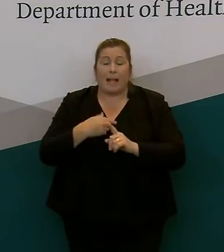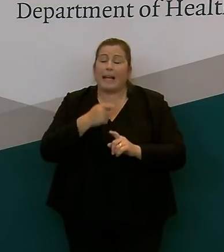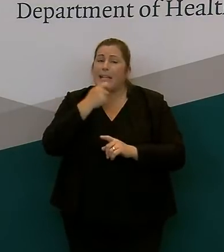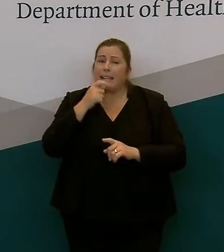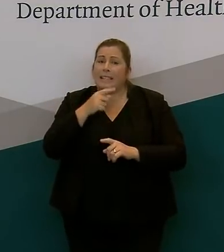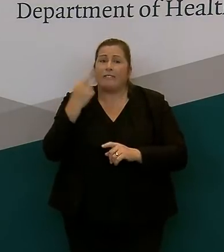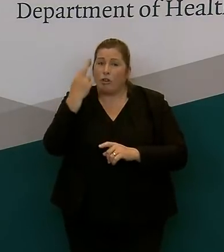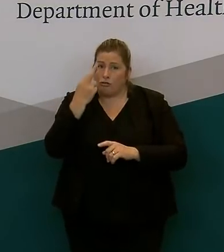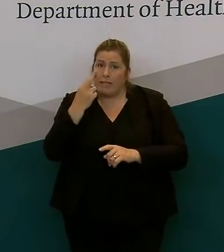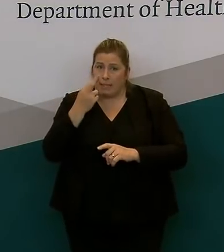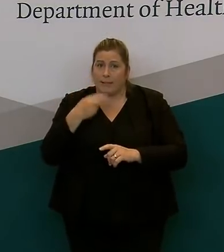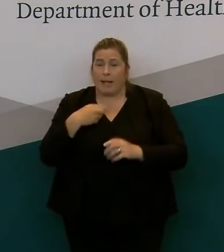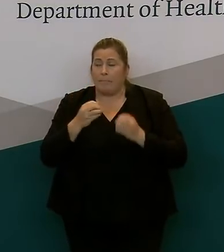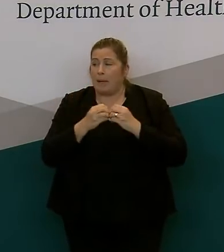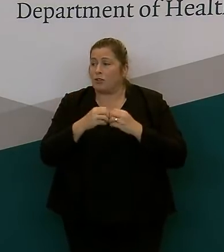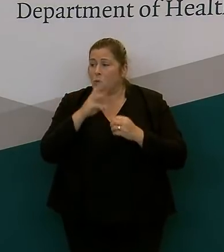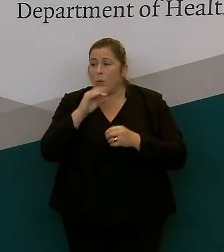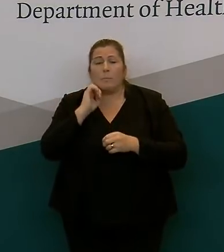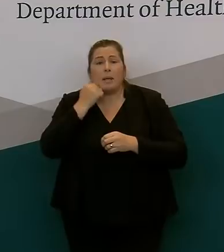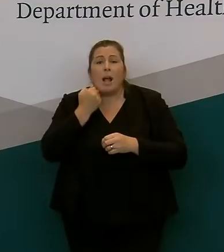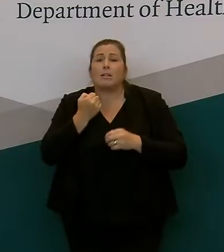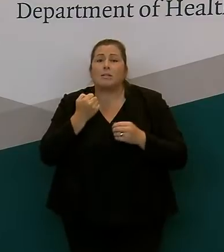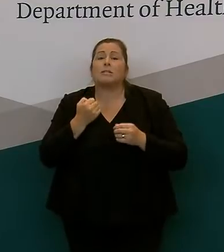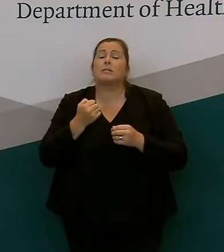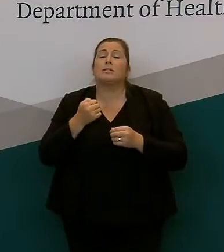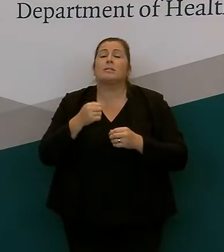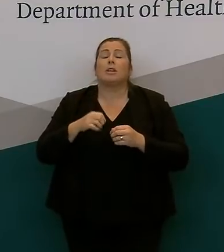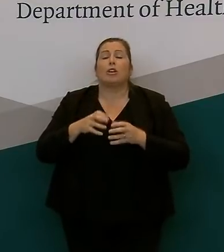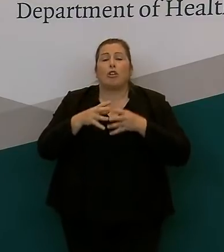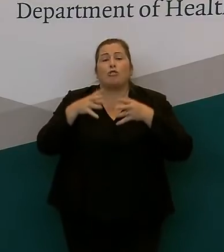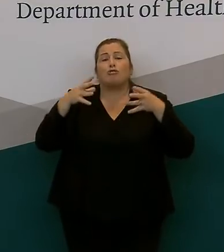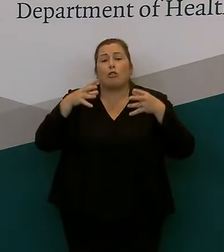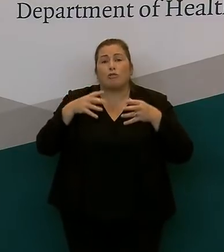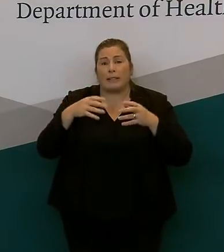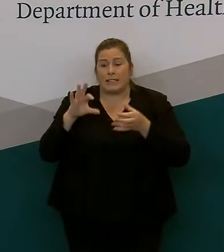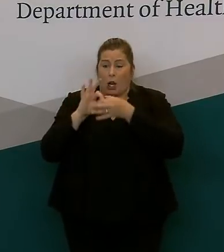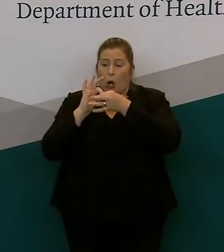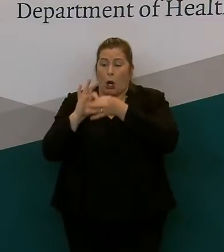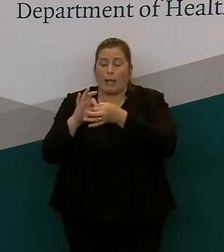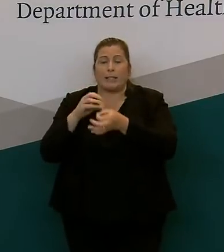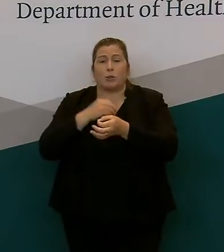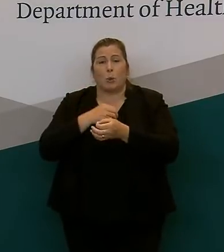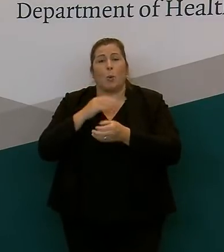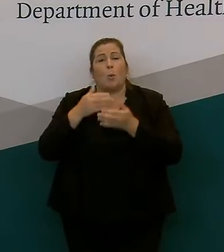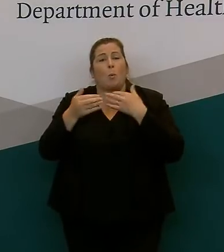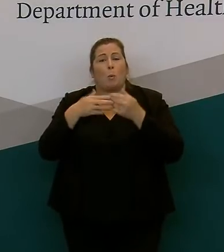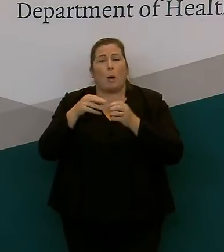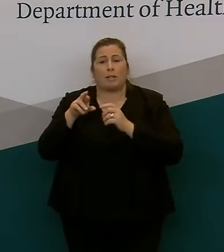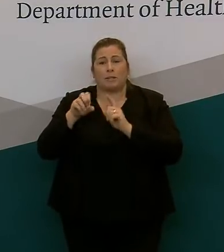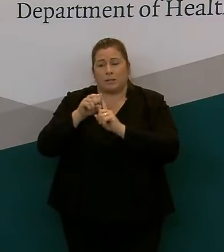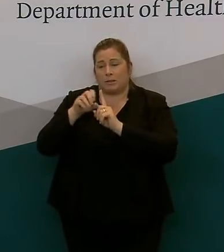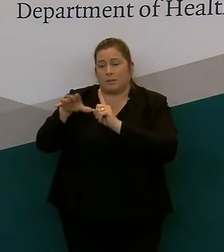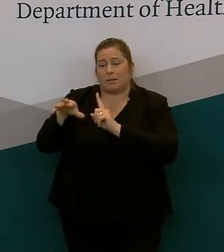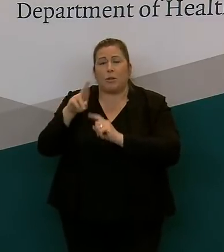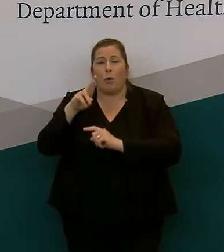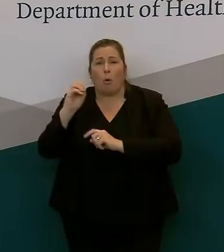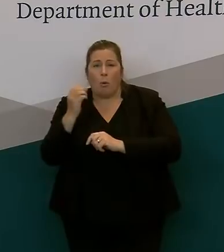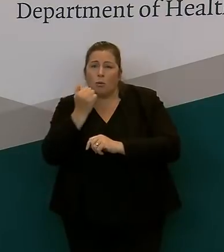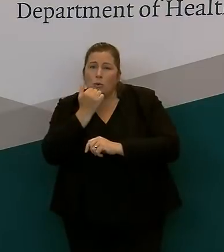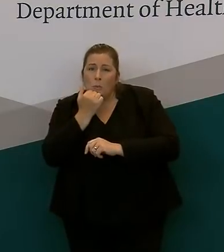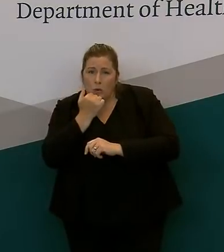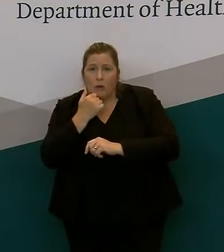reason, which I'll come back to in a minute. The growth rate is very closely related to the reproduction number, and I'll come to the reproduction number at the very